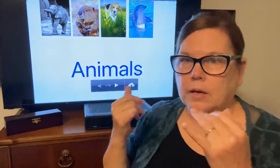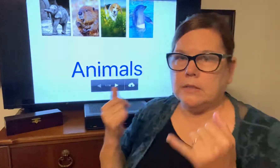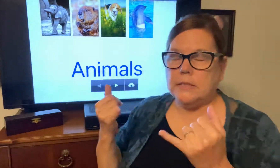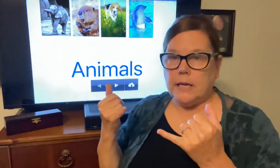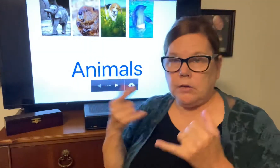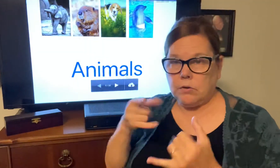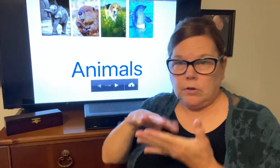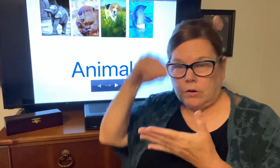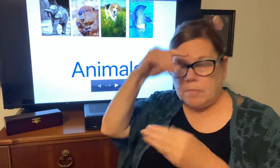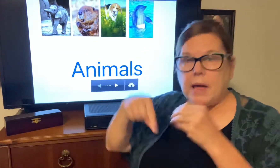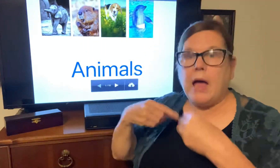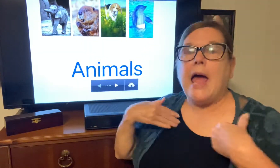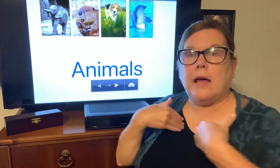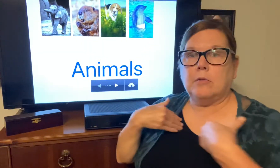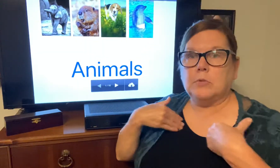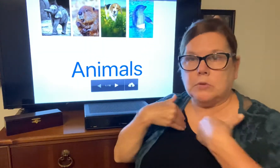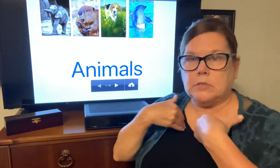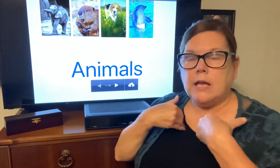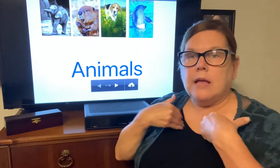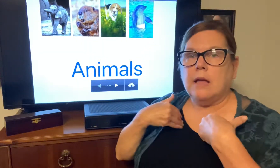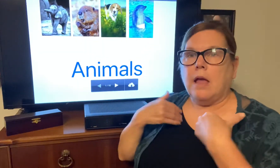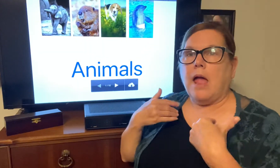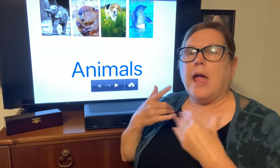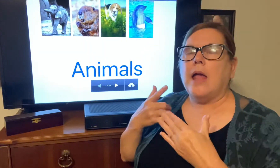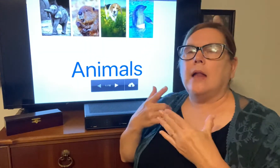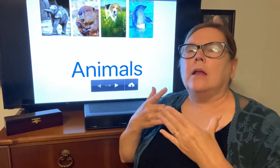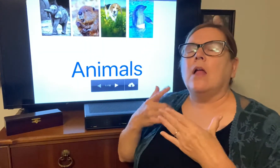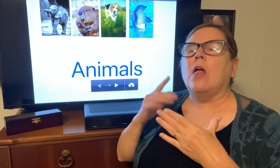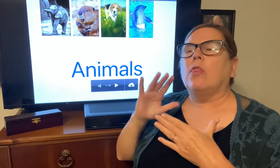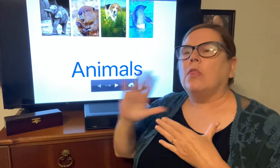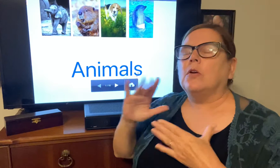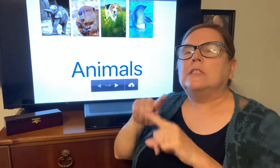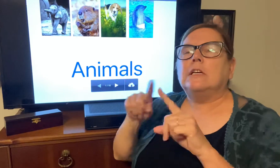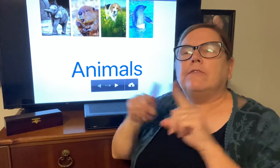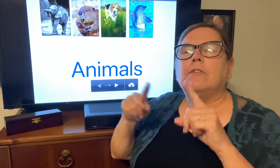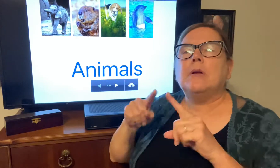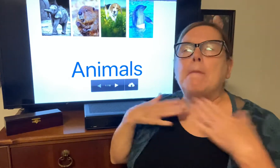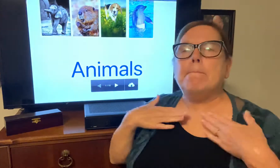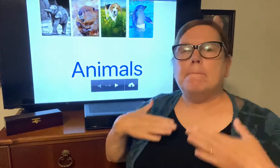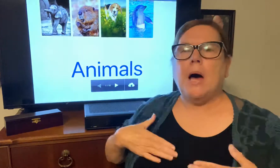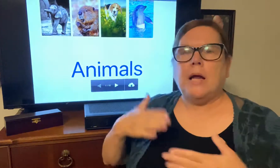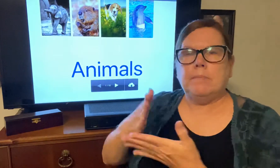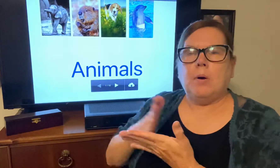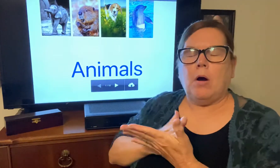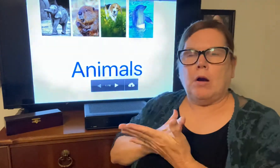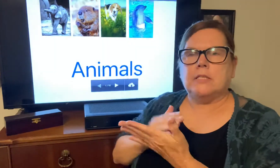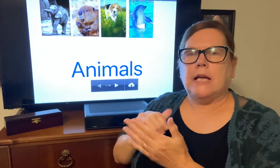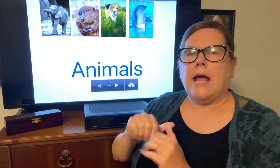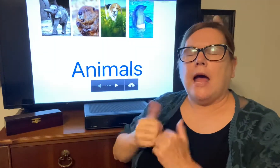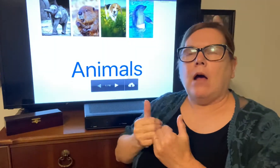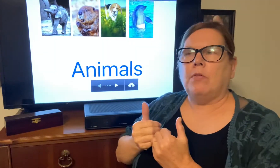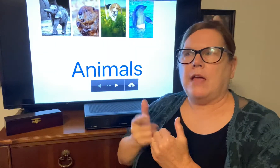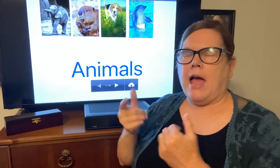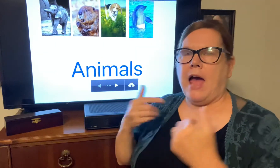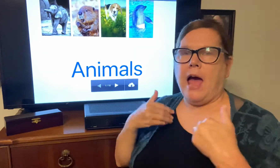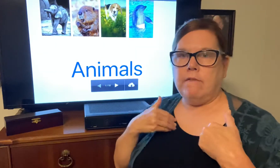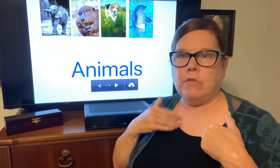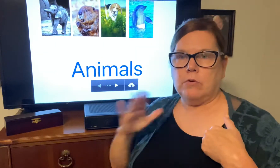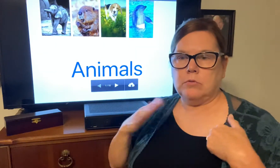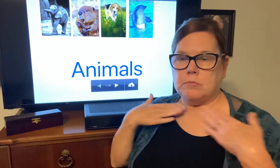Okay, today you're going to learn about animals and their different body parts and how they have those